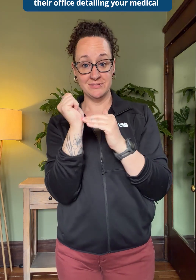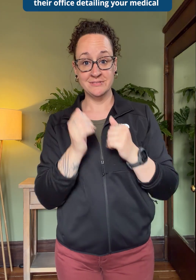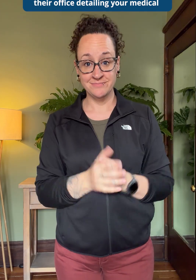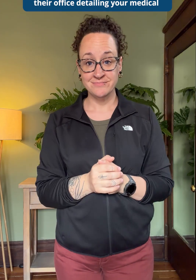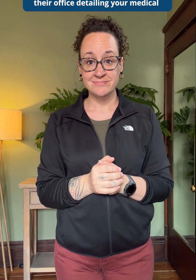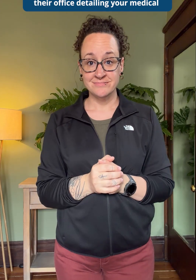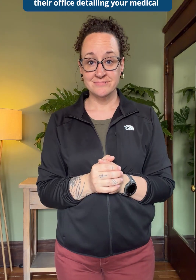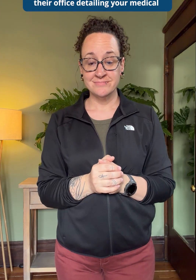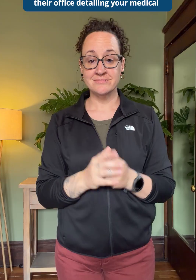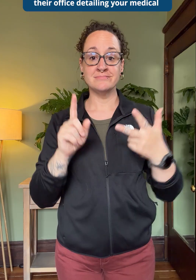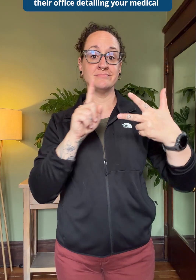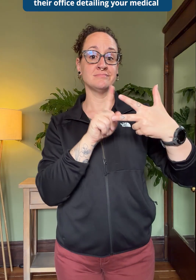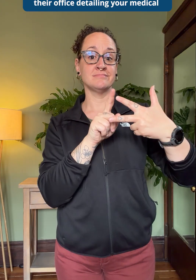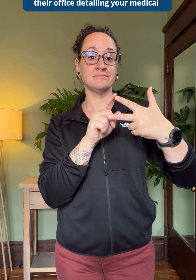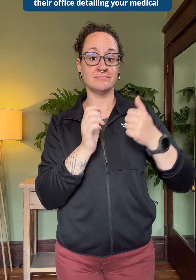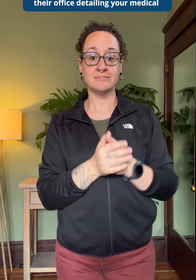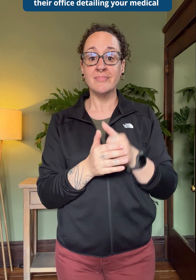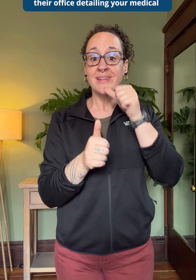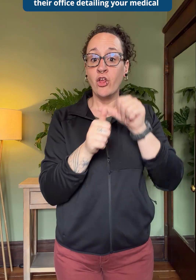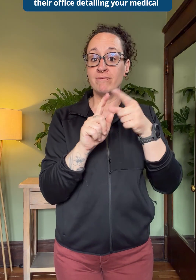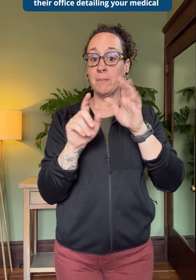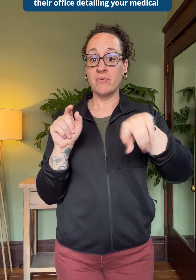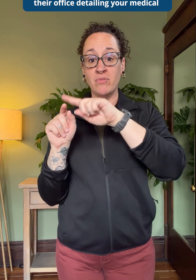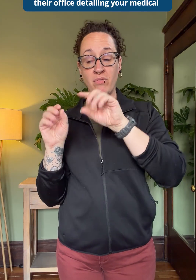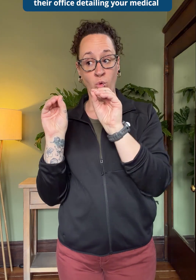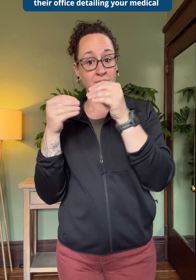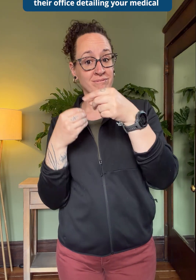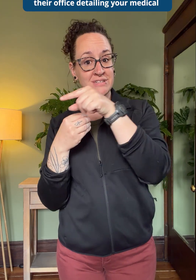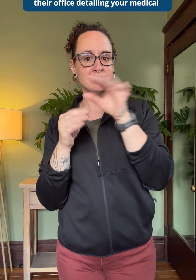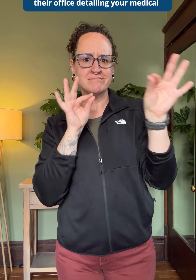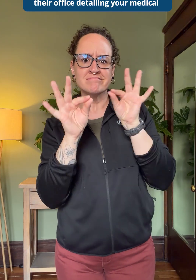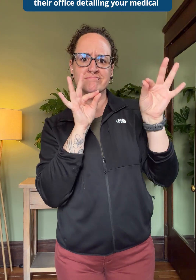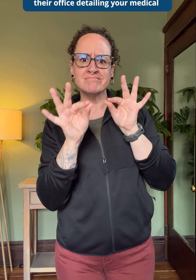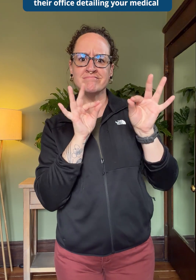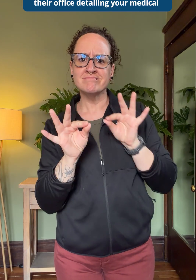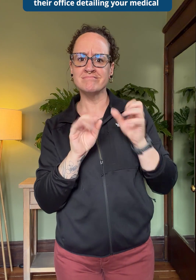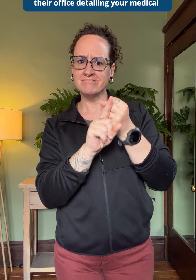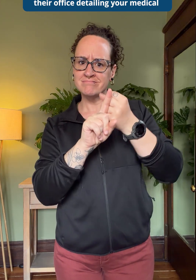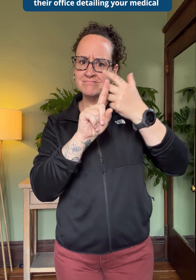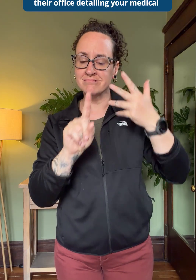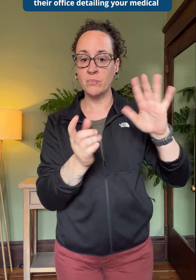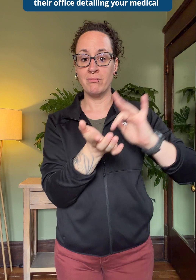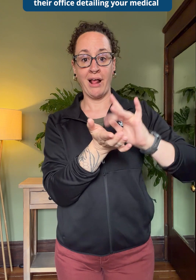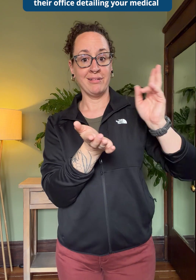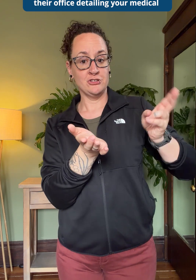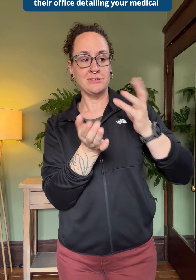a letter from their office detailing your medical history and why you need this treatment,